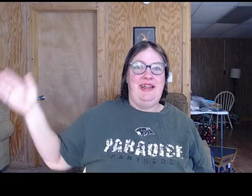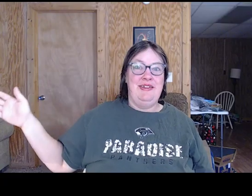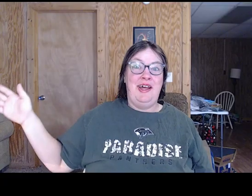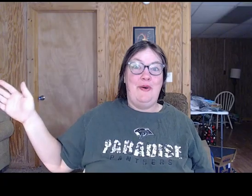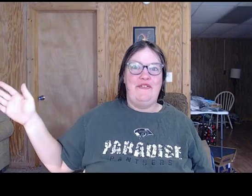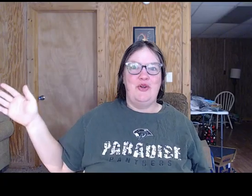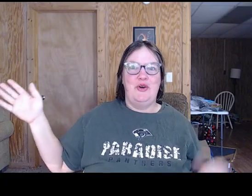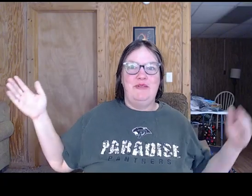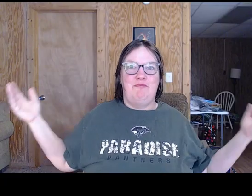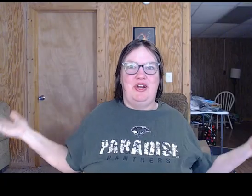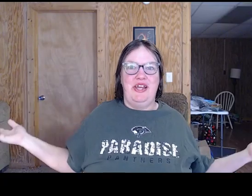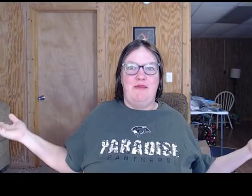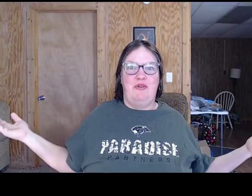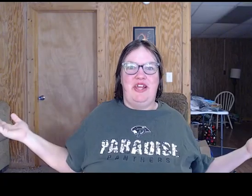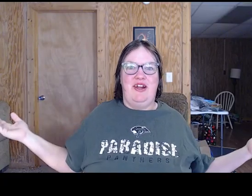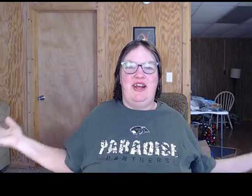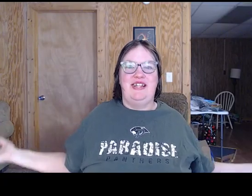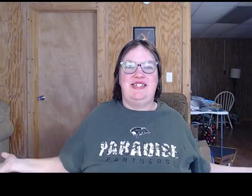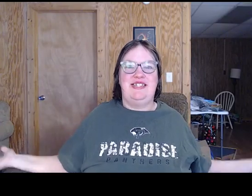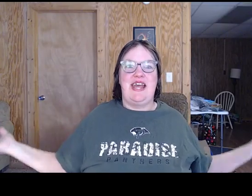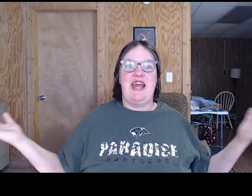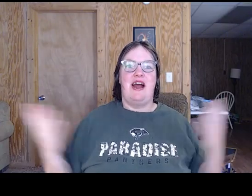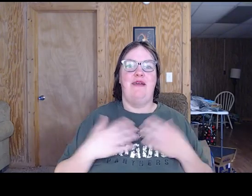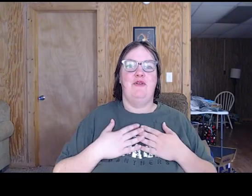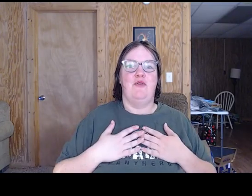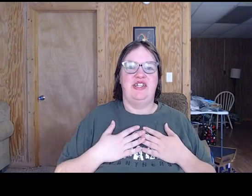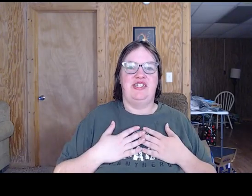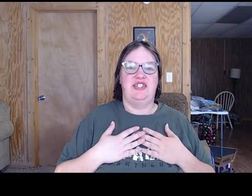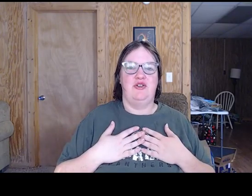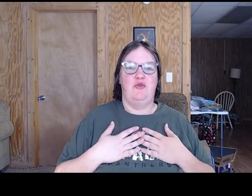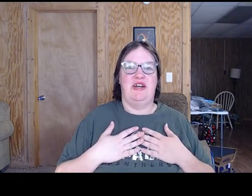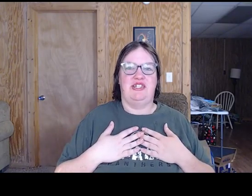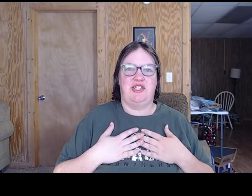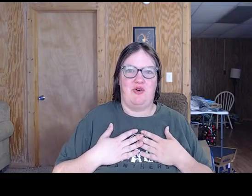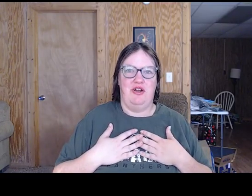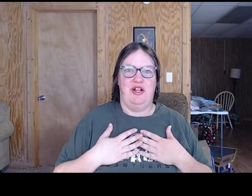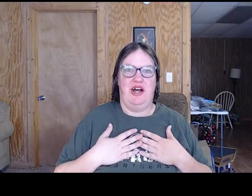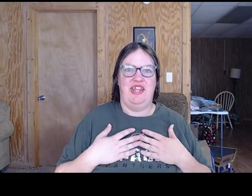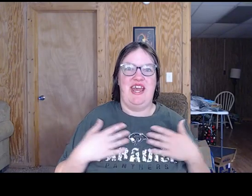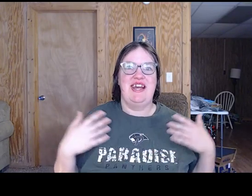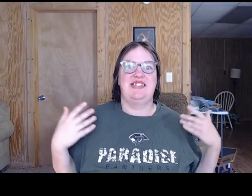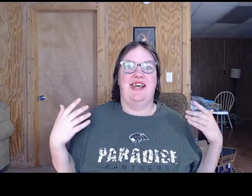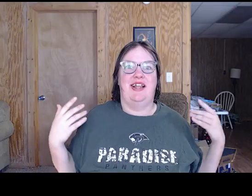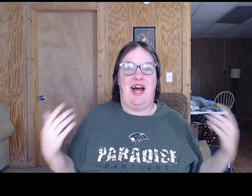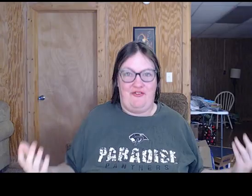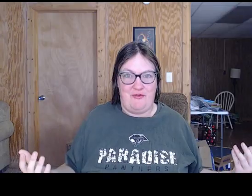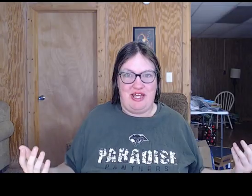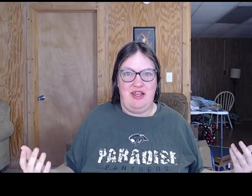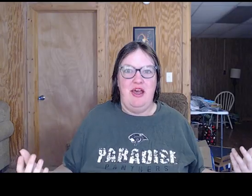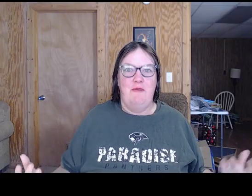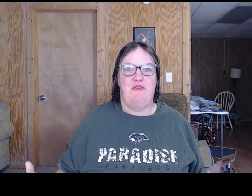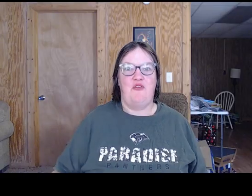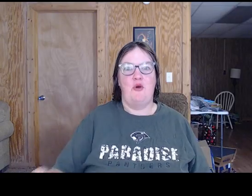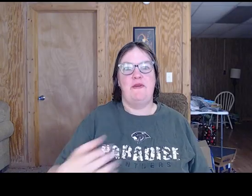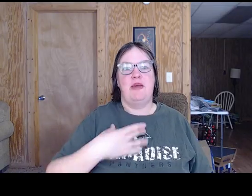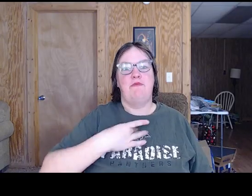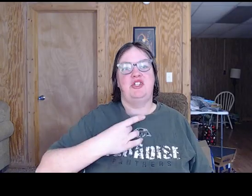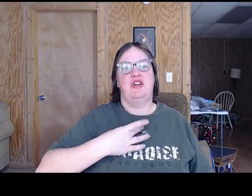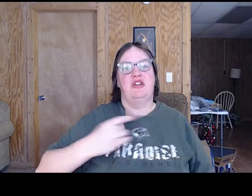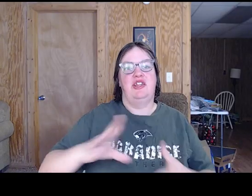Hello everyone, Burning Ember here, and today I'm going to do my tutorial on the ASL alphabet. Before we begin, be sure to